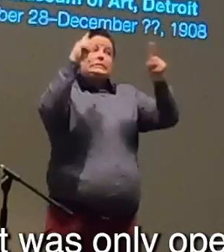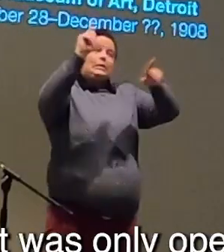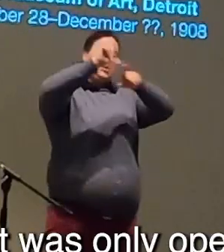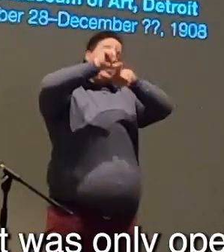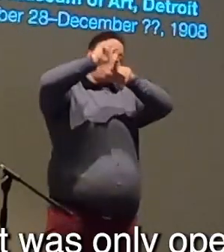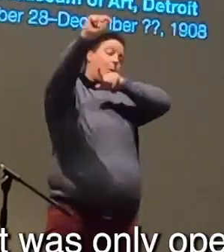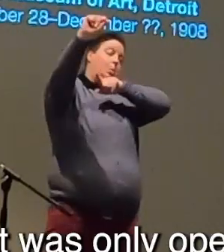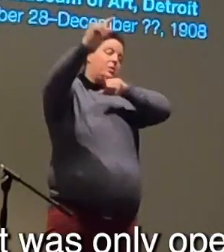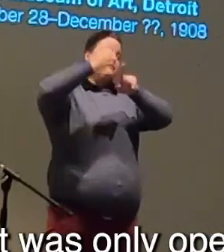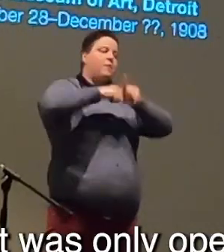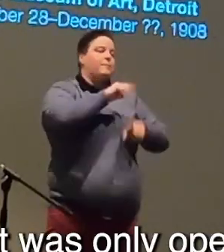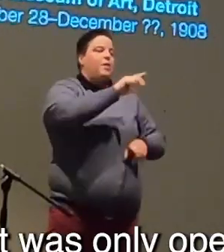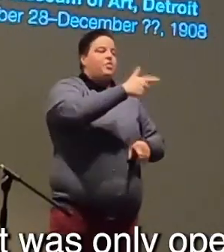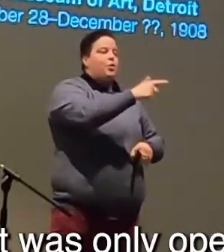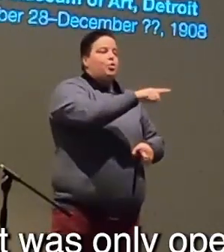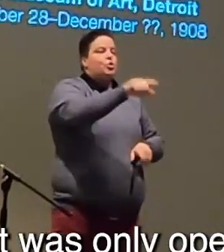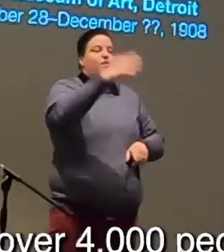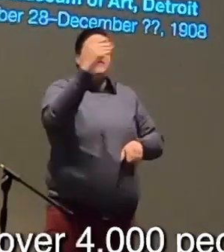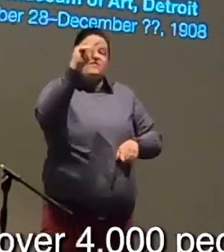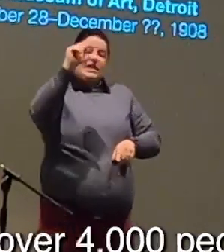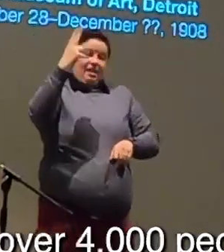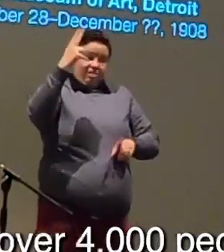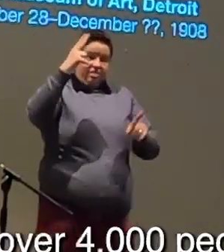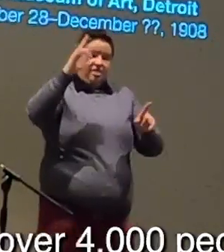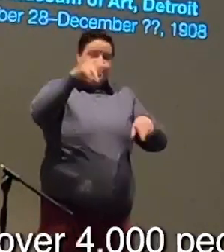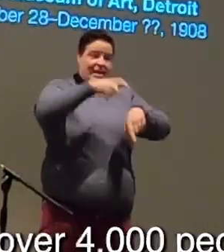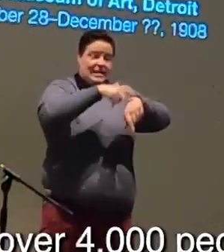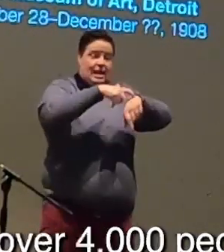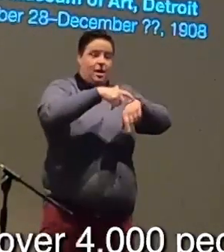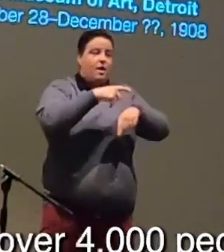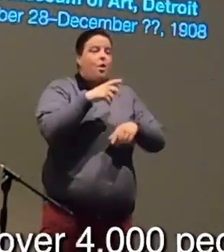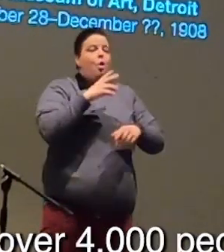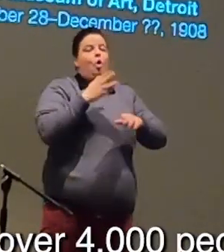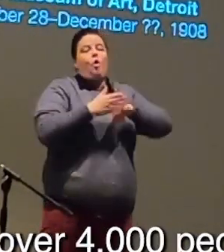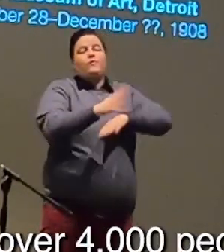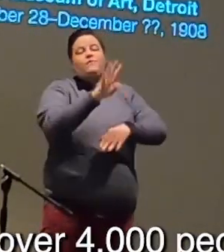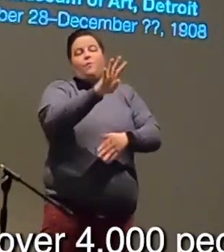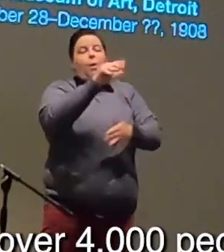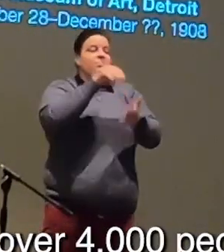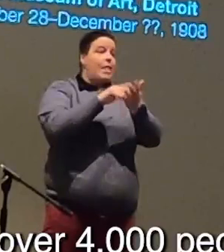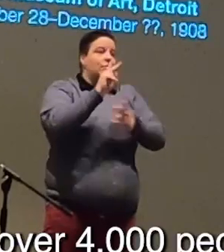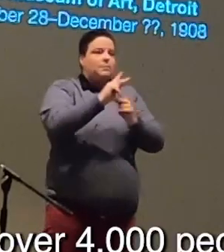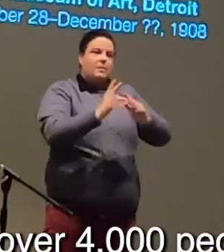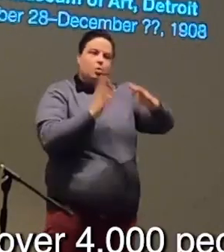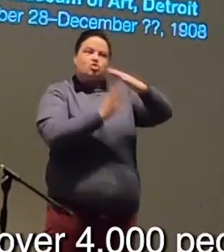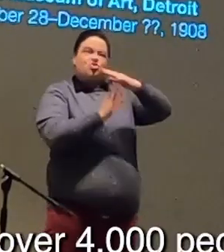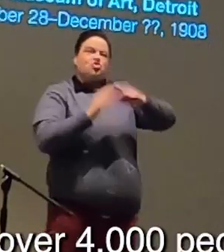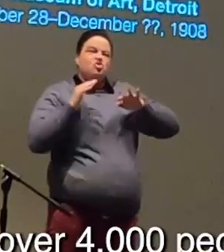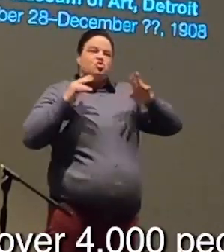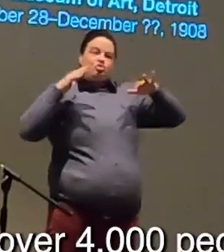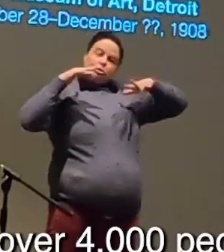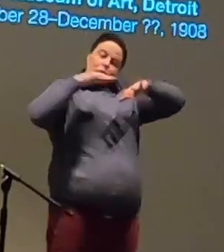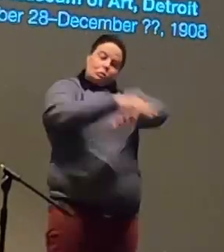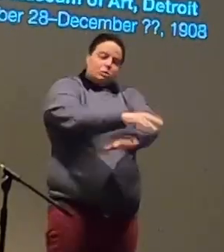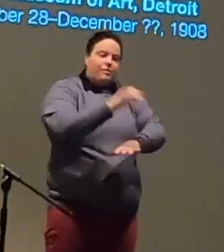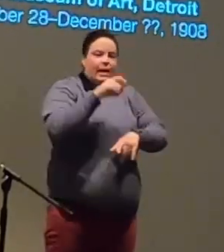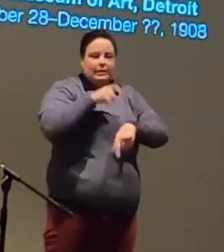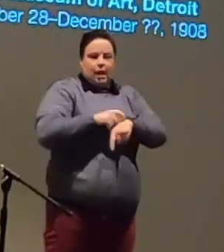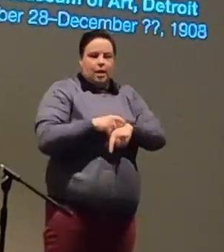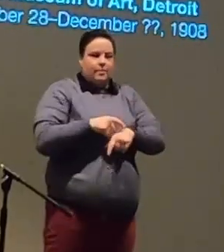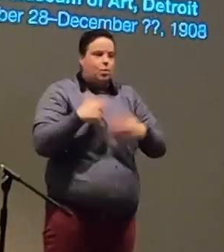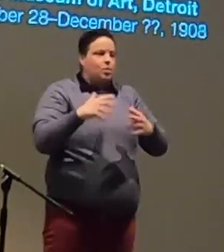for from the 3rd to the 15th. And over 4,000 people visited the gallery during that time. It